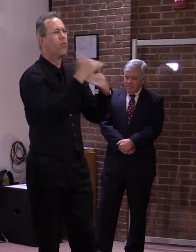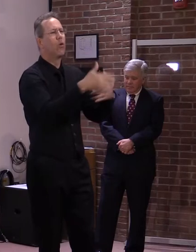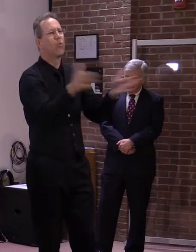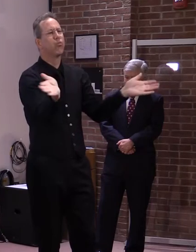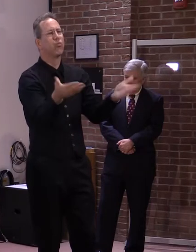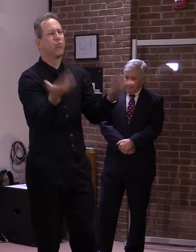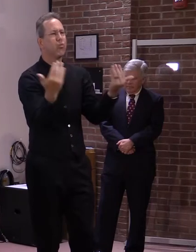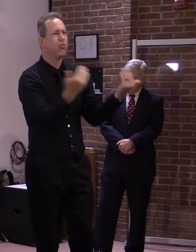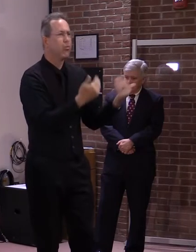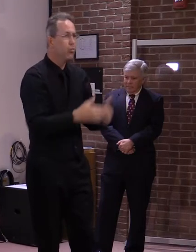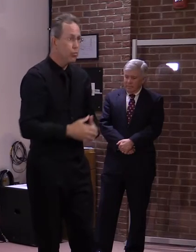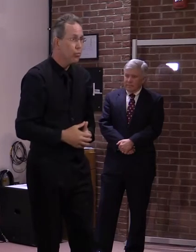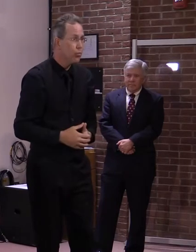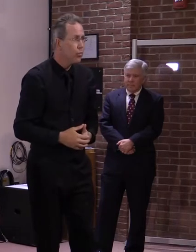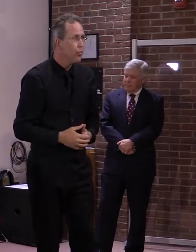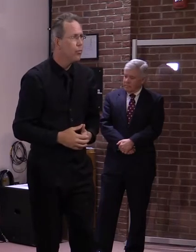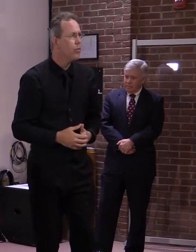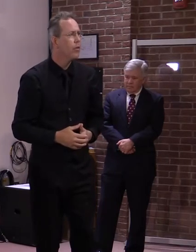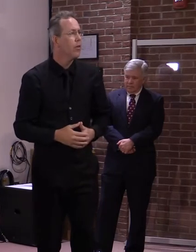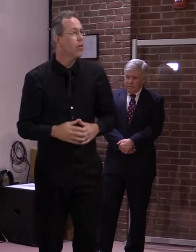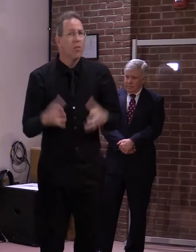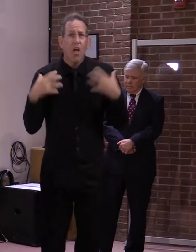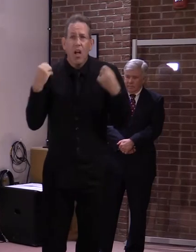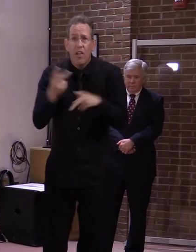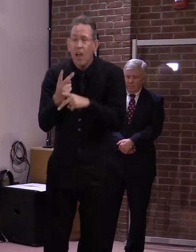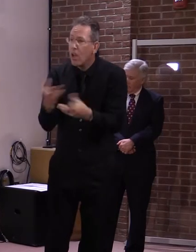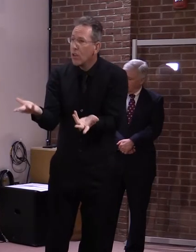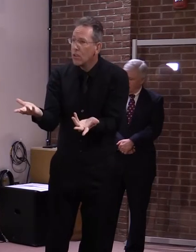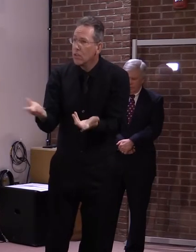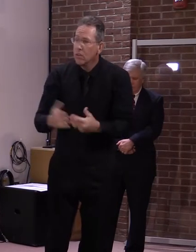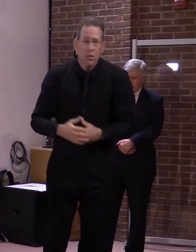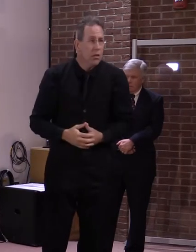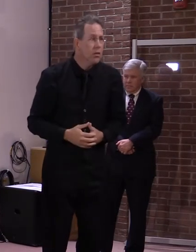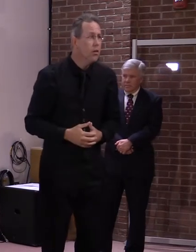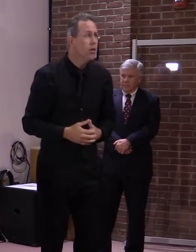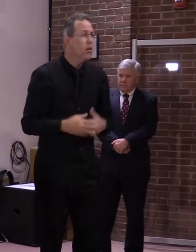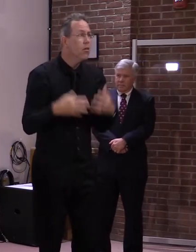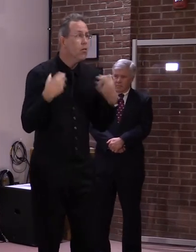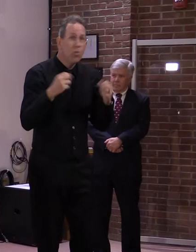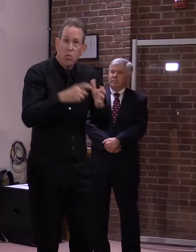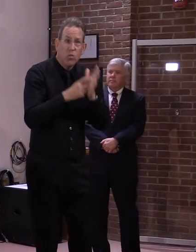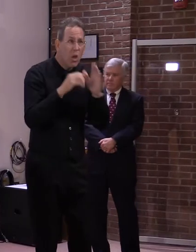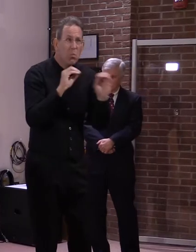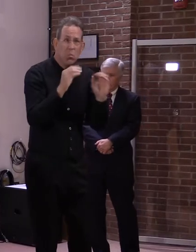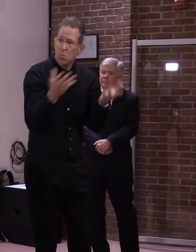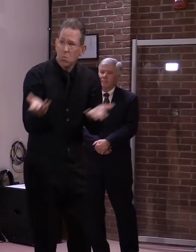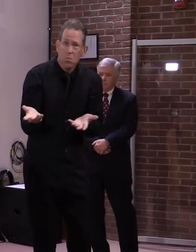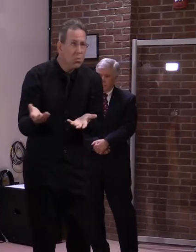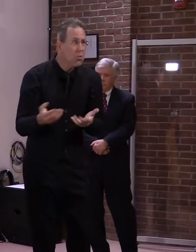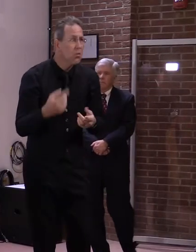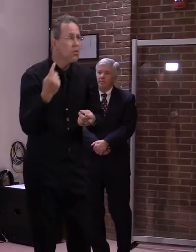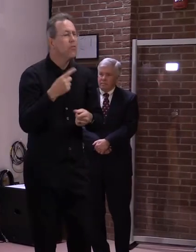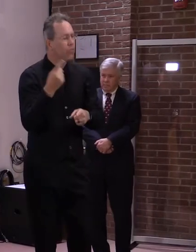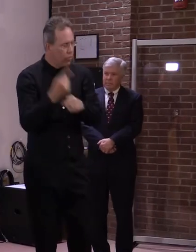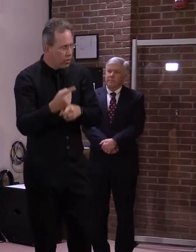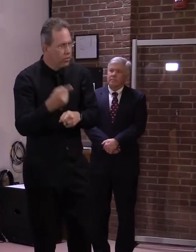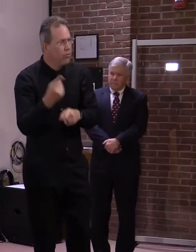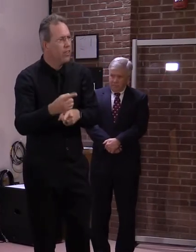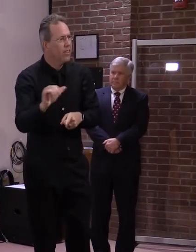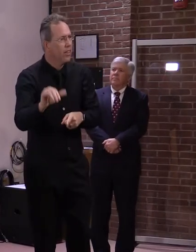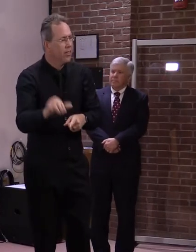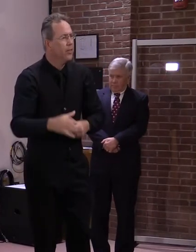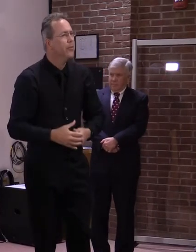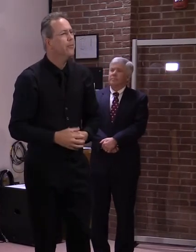So then the healthcare sector will not face specific mandates beyond that. Yeah, that's correct. It'll be voluntary.